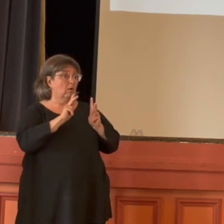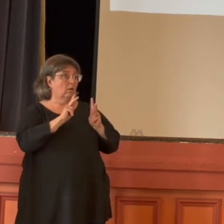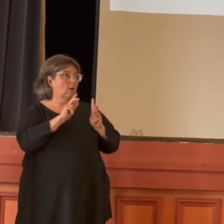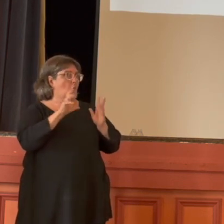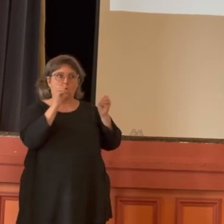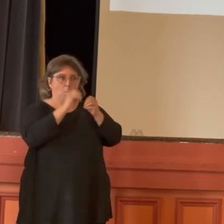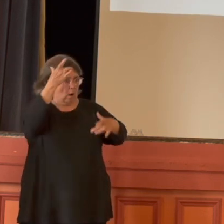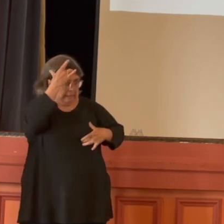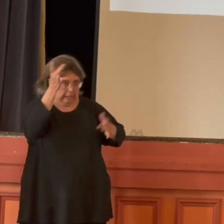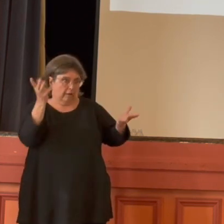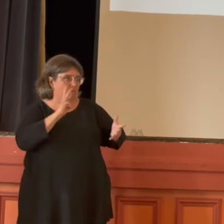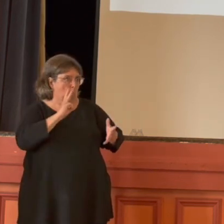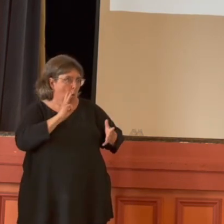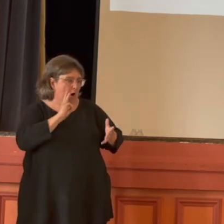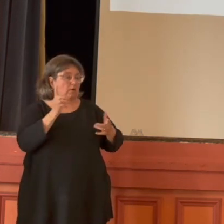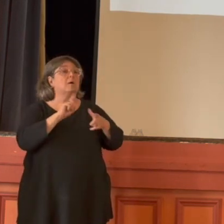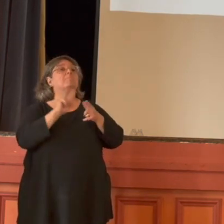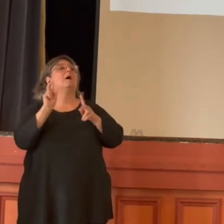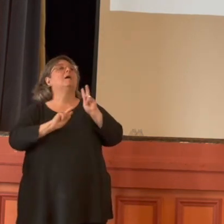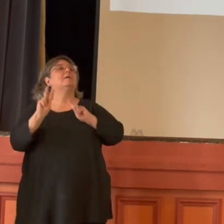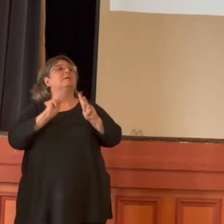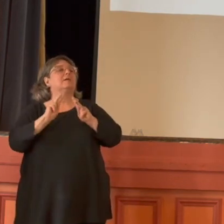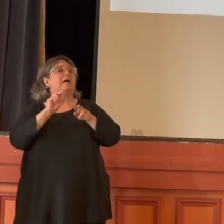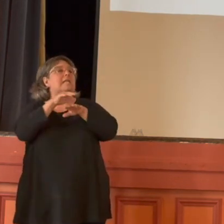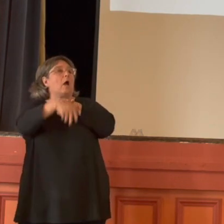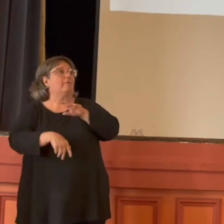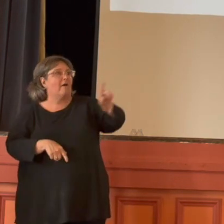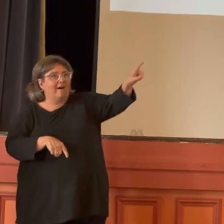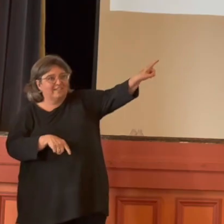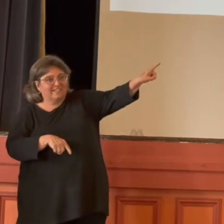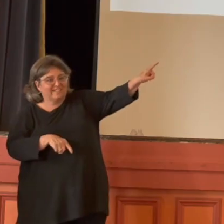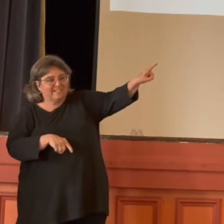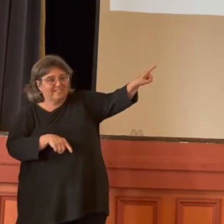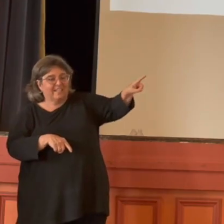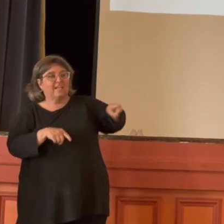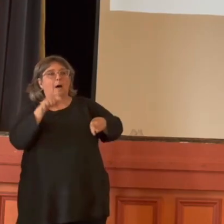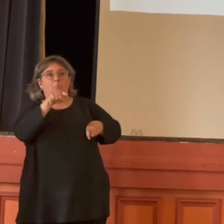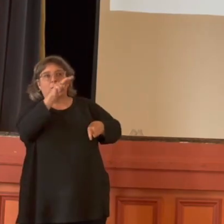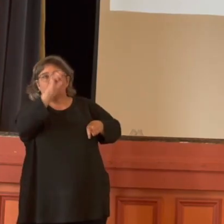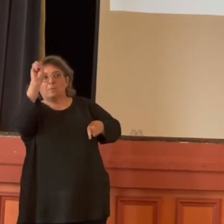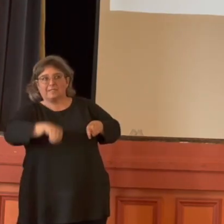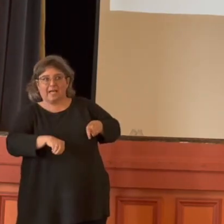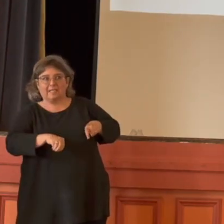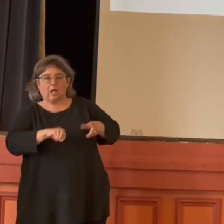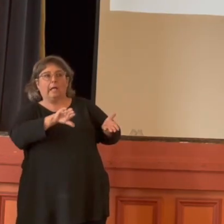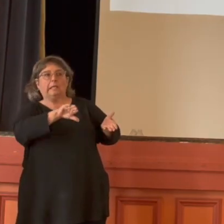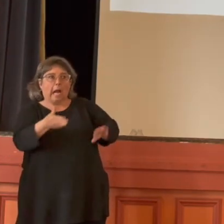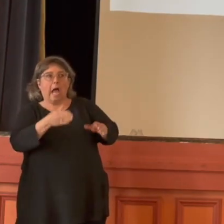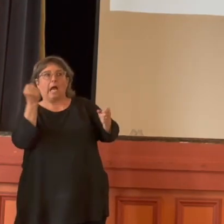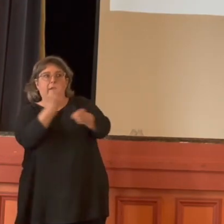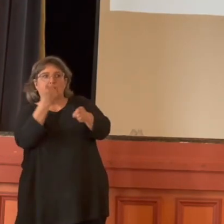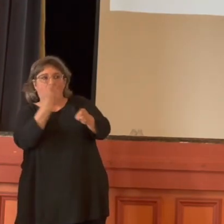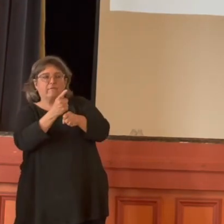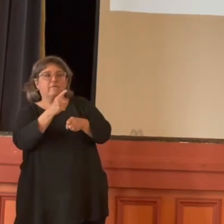from waterborne illnesses. However, the people of Niagara Falls, 0.2% of that population was dying each year